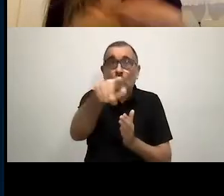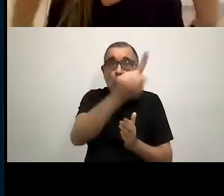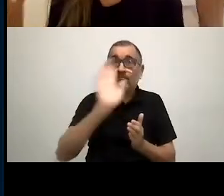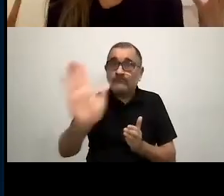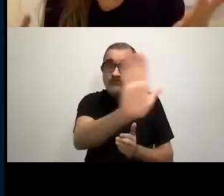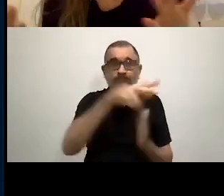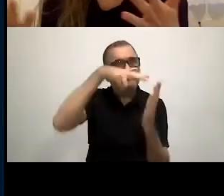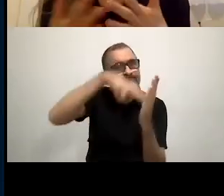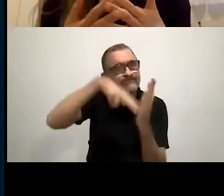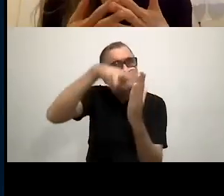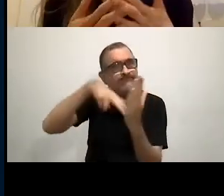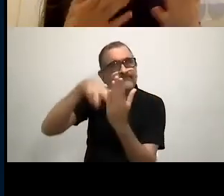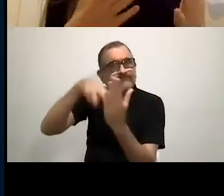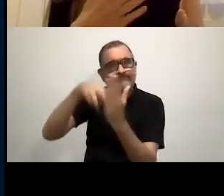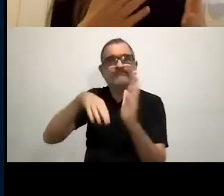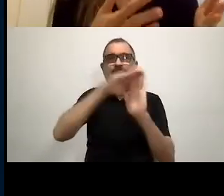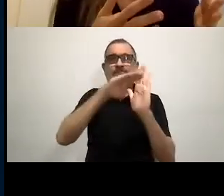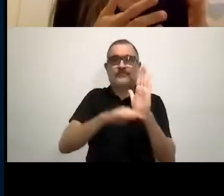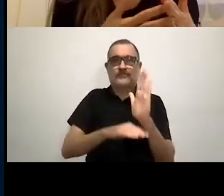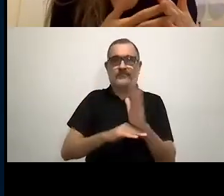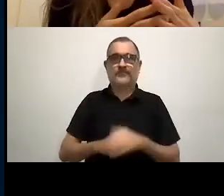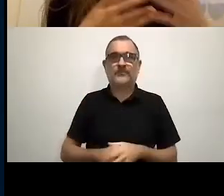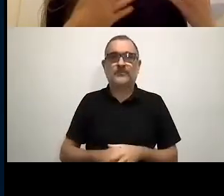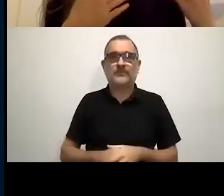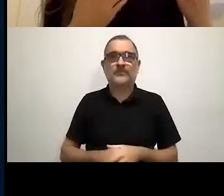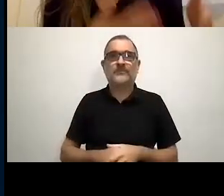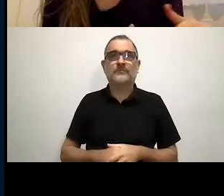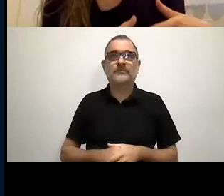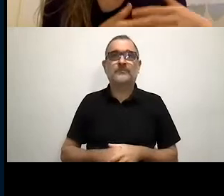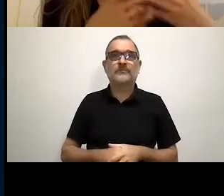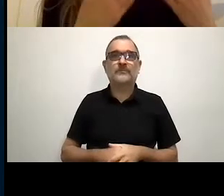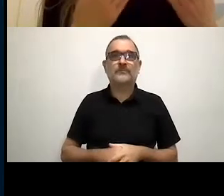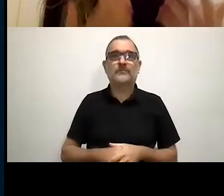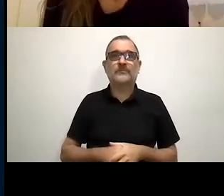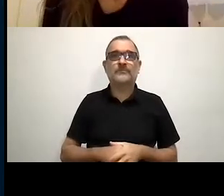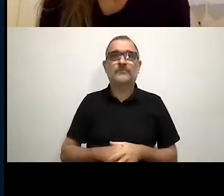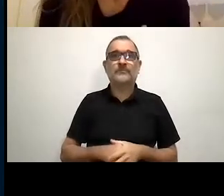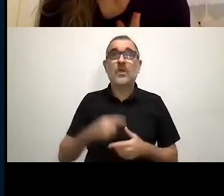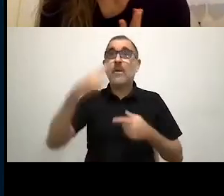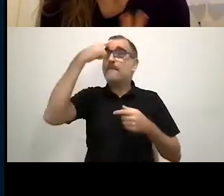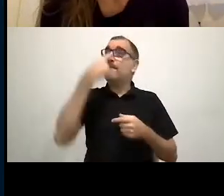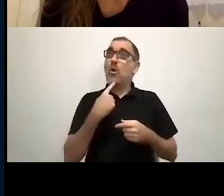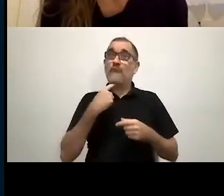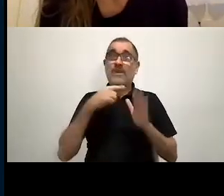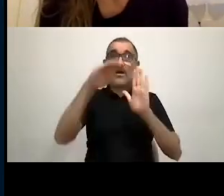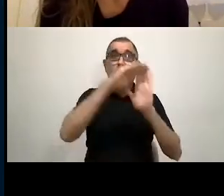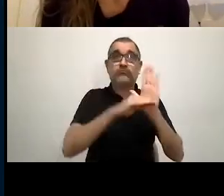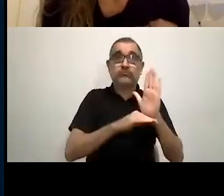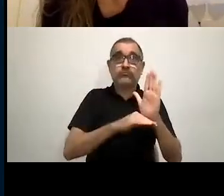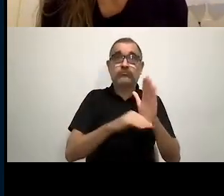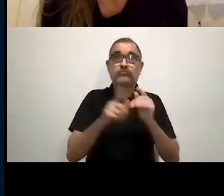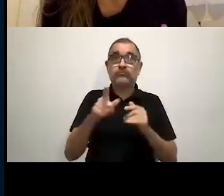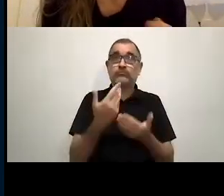Okay, so after you submit a portfolio showing your skills, showing that you have the essential knowledge and skills to